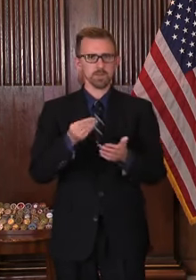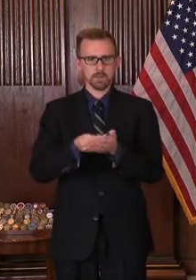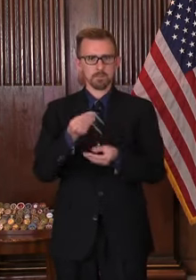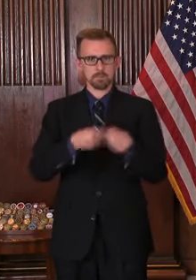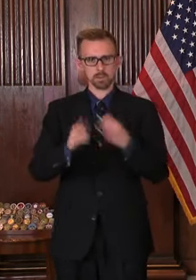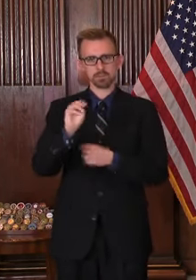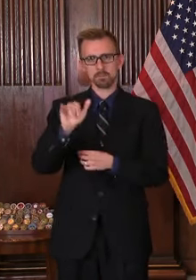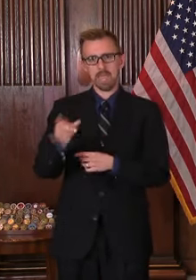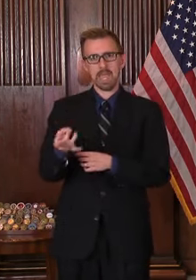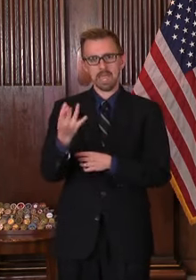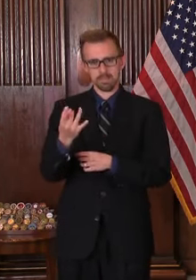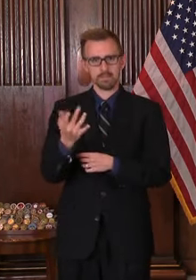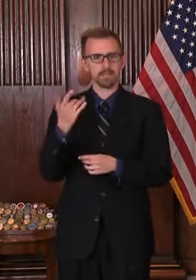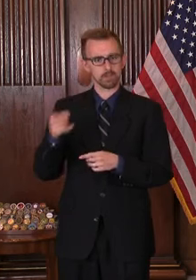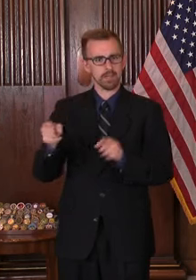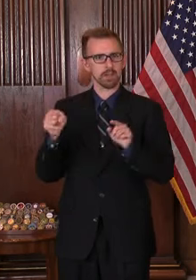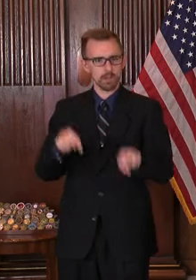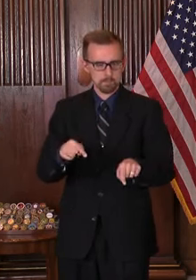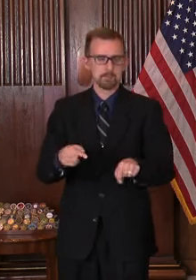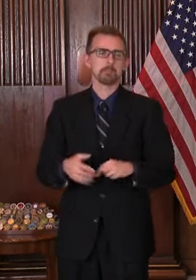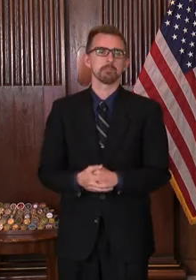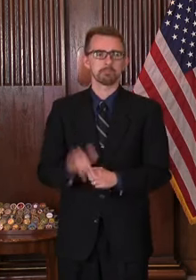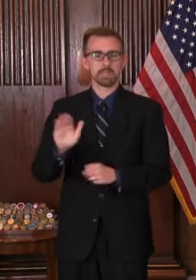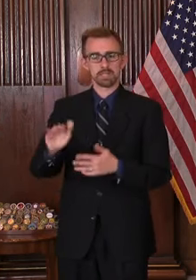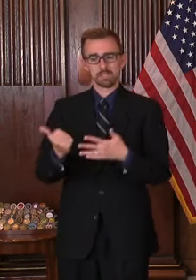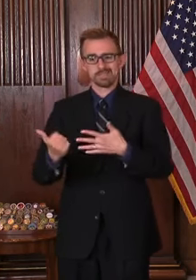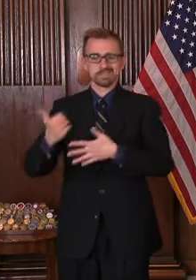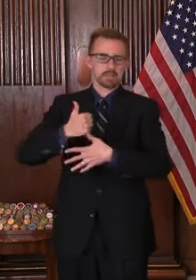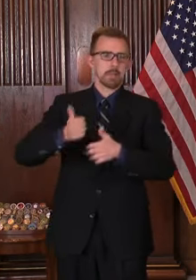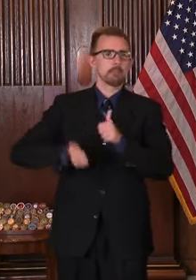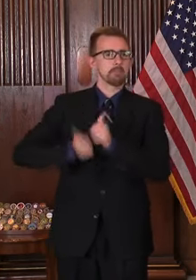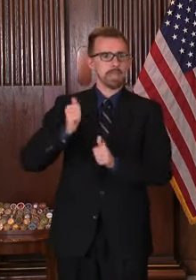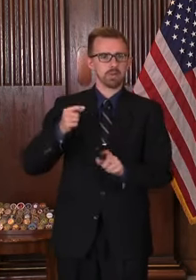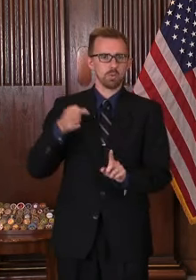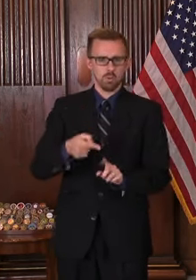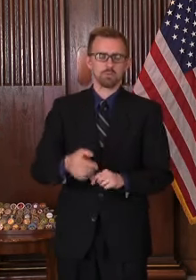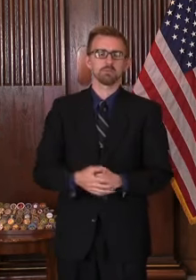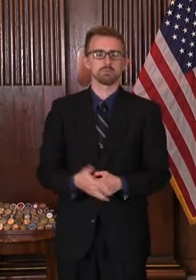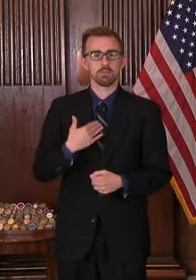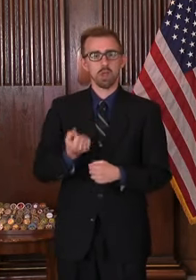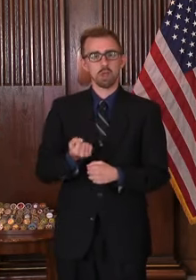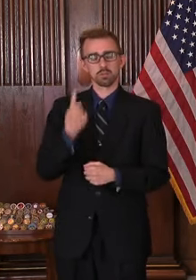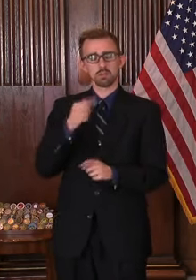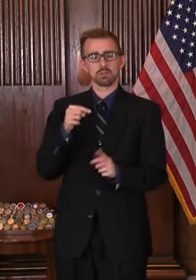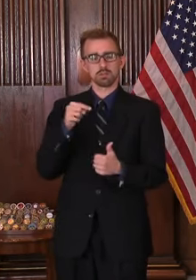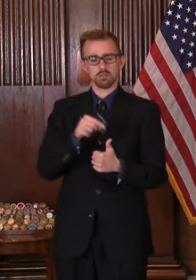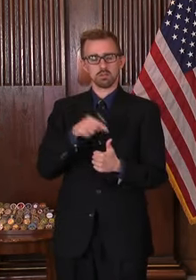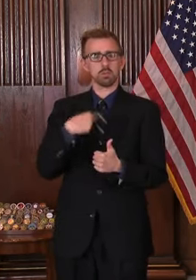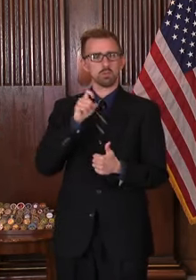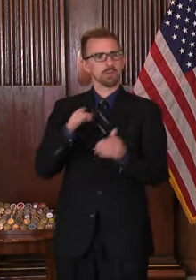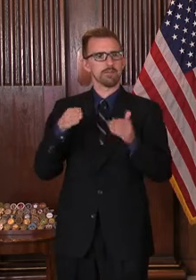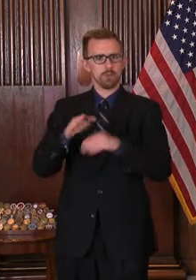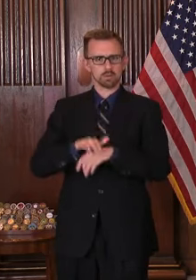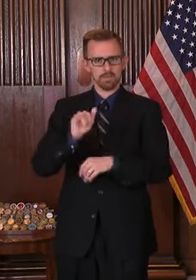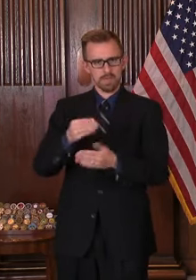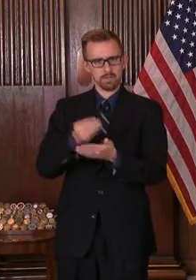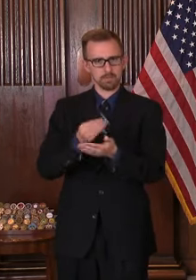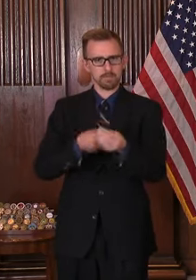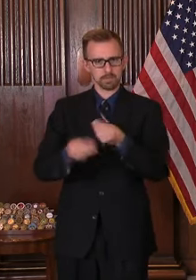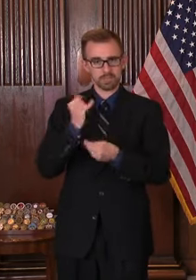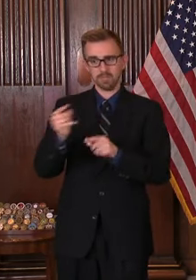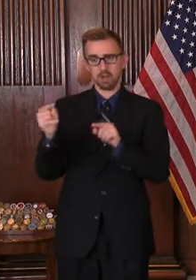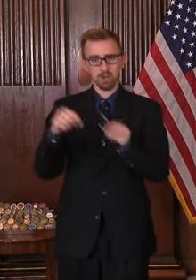the 8th. That's what they're coming back here for. That's their main objective, my understanding of that, and that's the one thing that we really need to focus on. If that's what they're coming